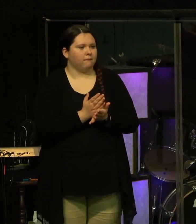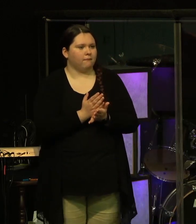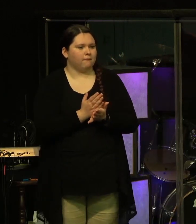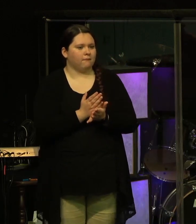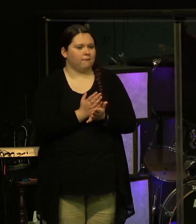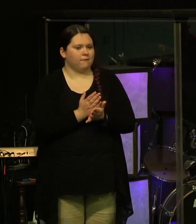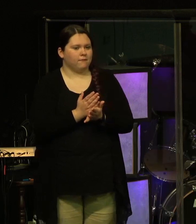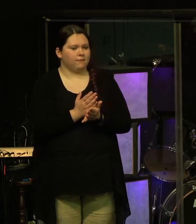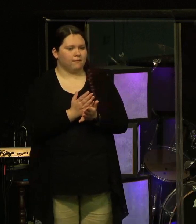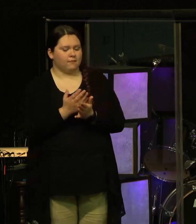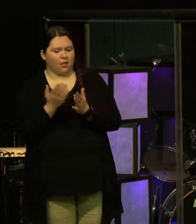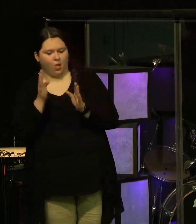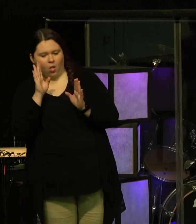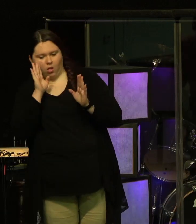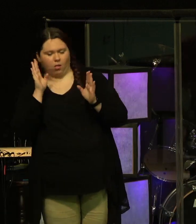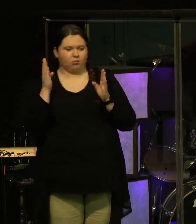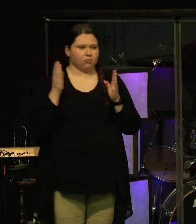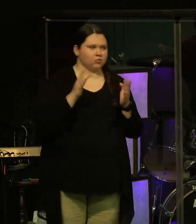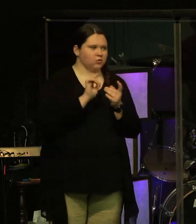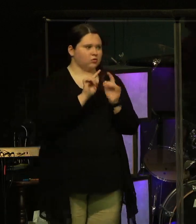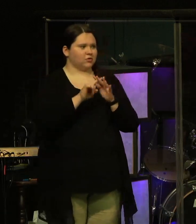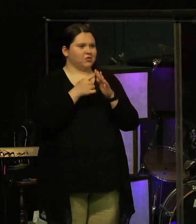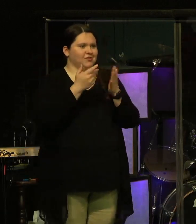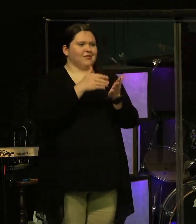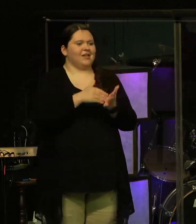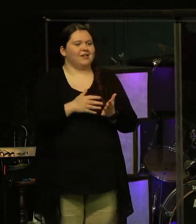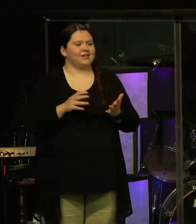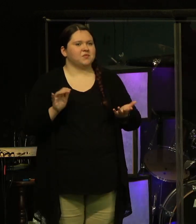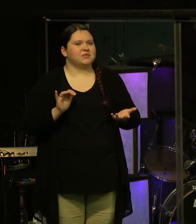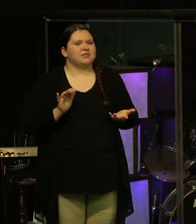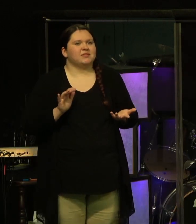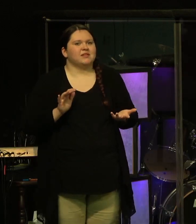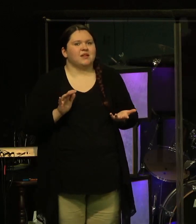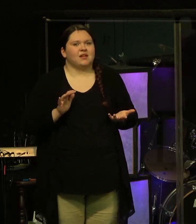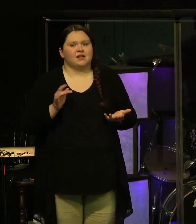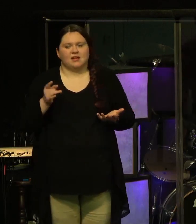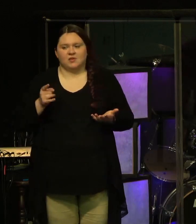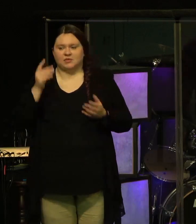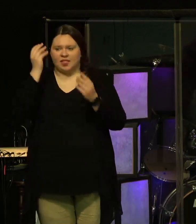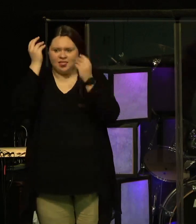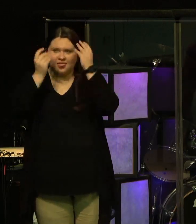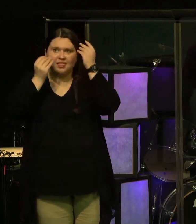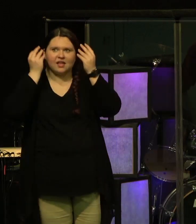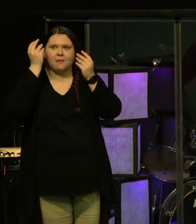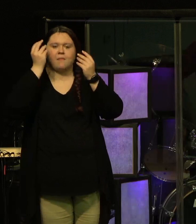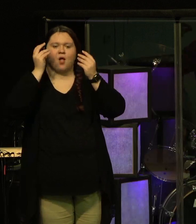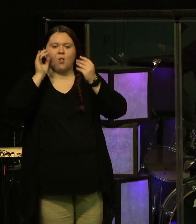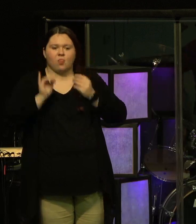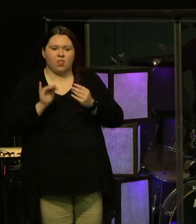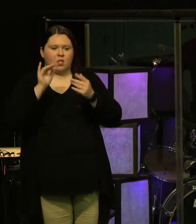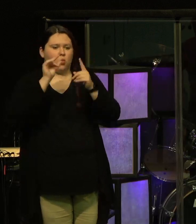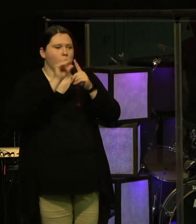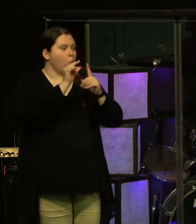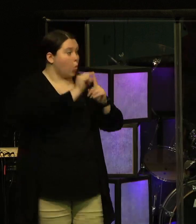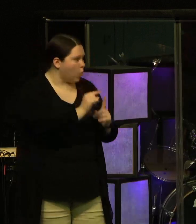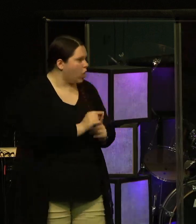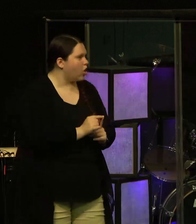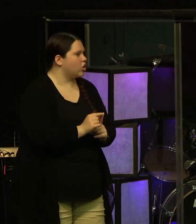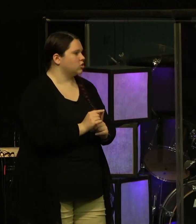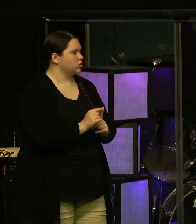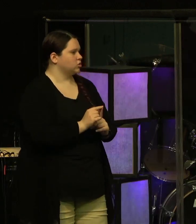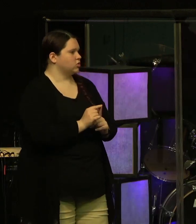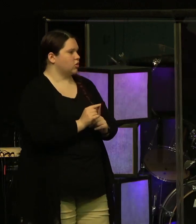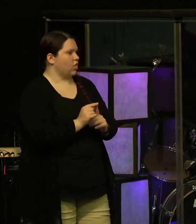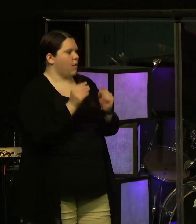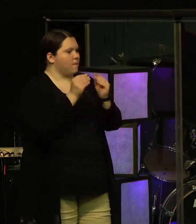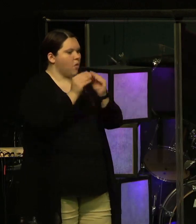And he came back, and he said, he was thinking about what the song said, and the